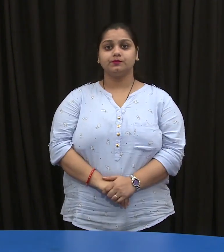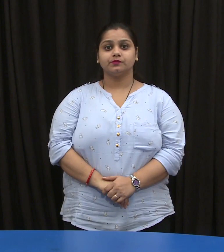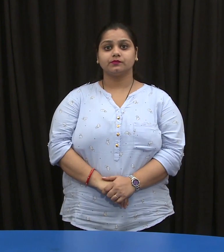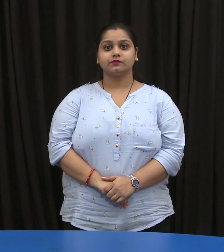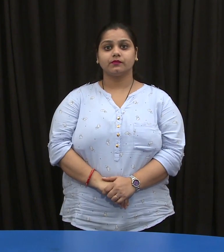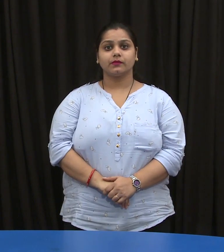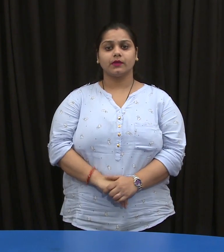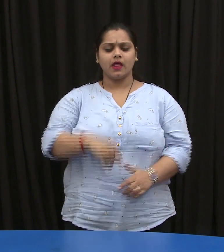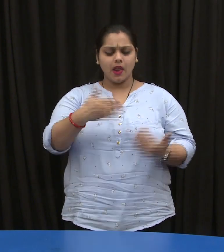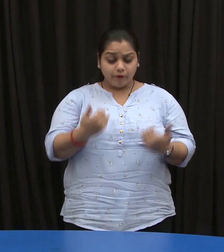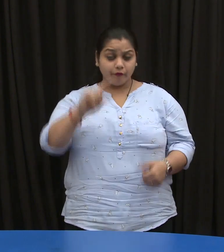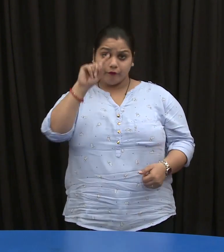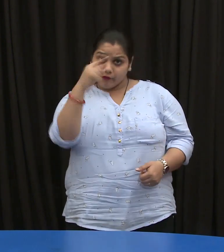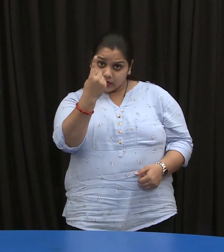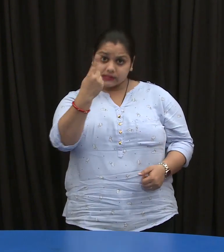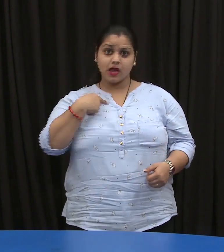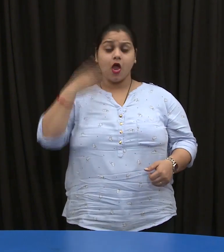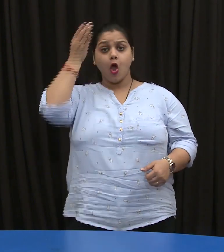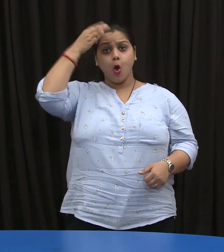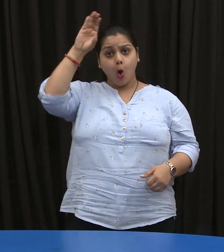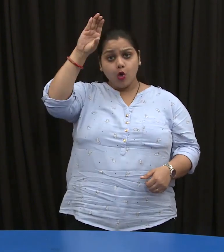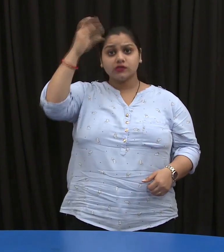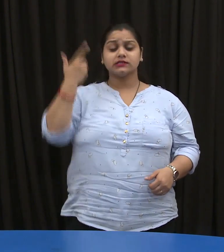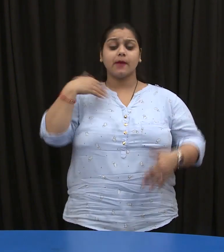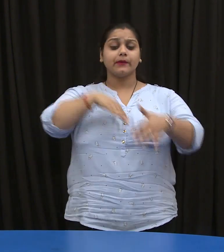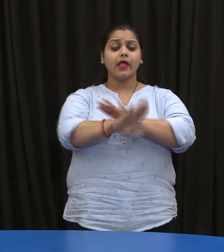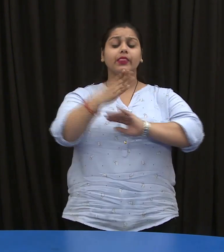let's understand the concept of the operating system.